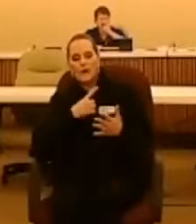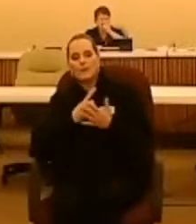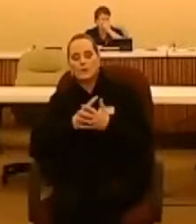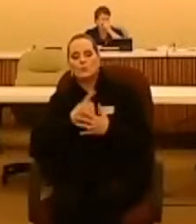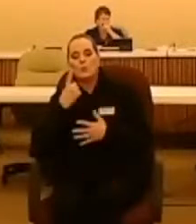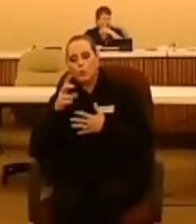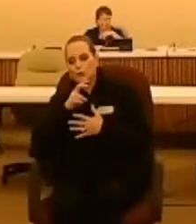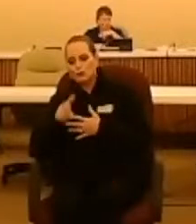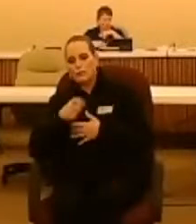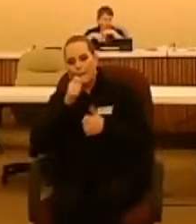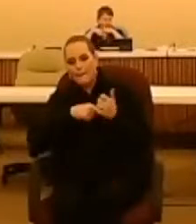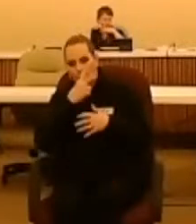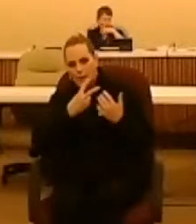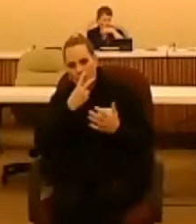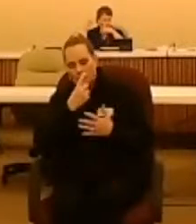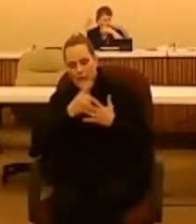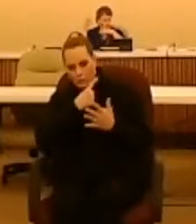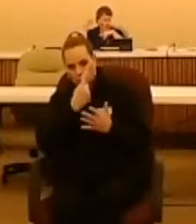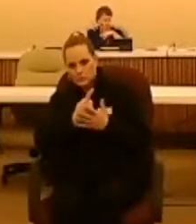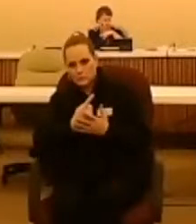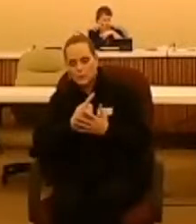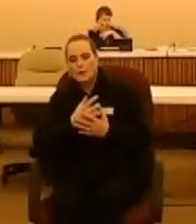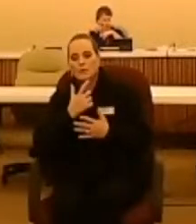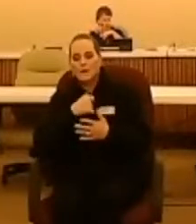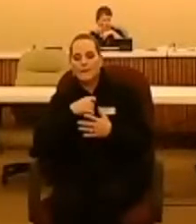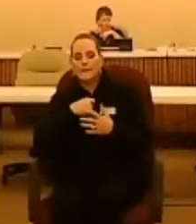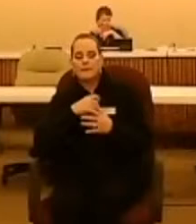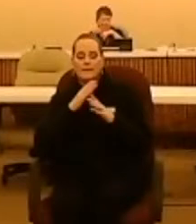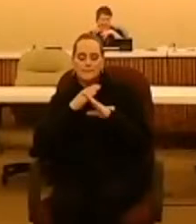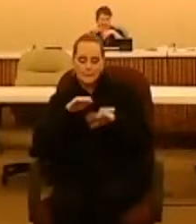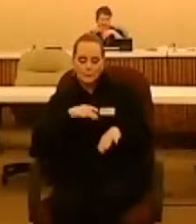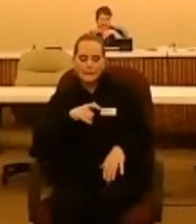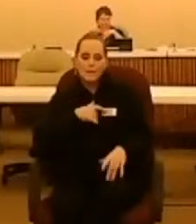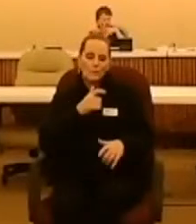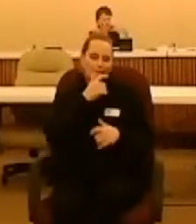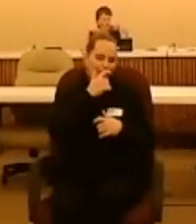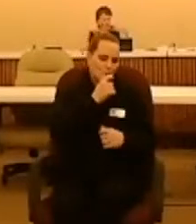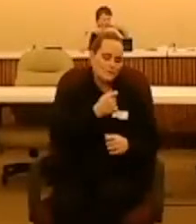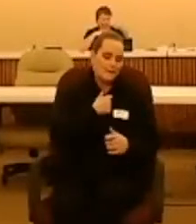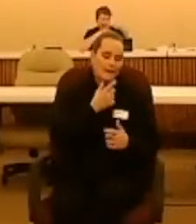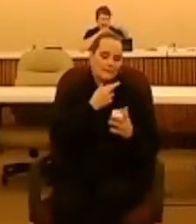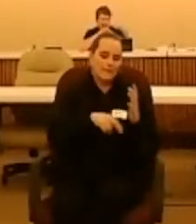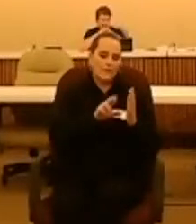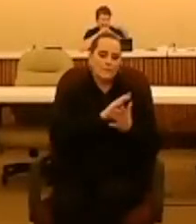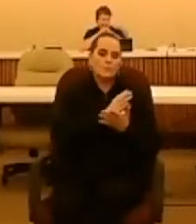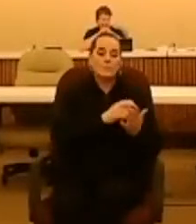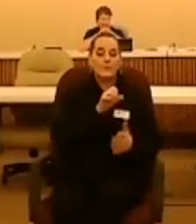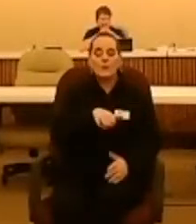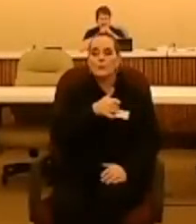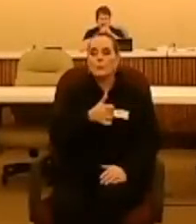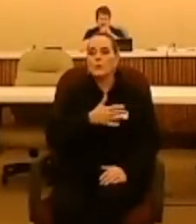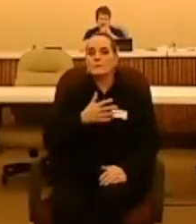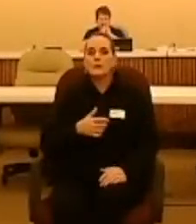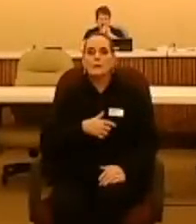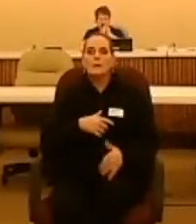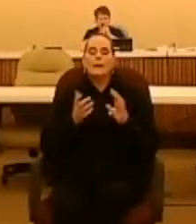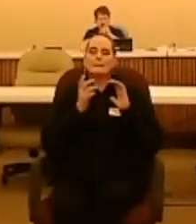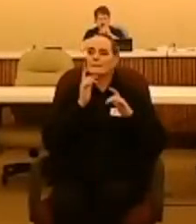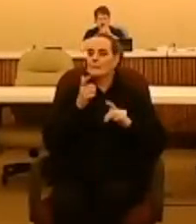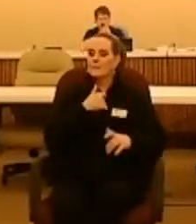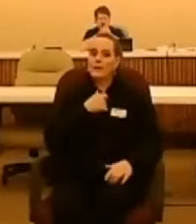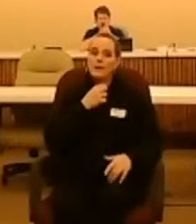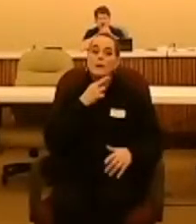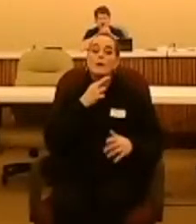Right. So, and they break it down in terms of, what's interesting is I've looked at some of these other ones. It seems to me the